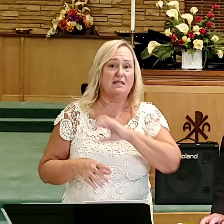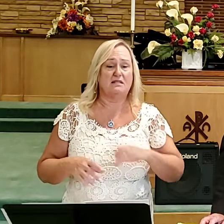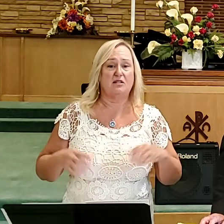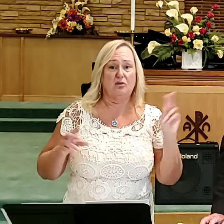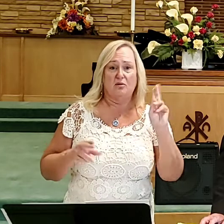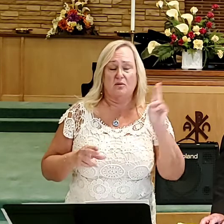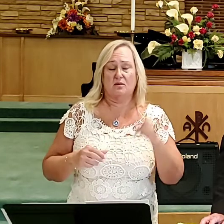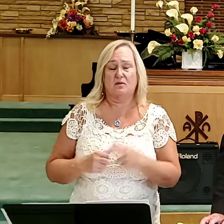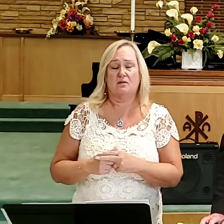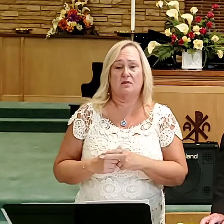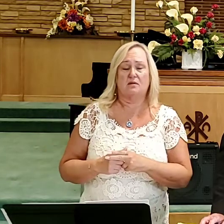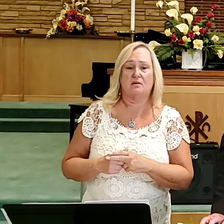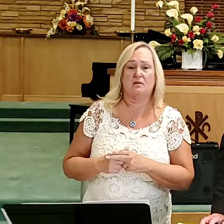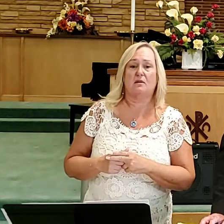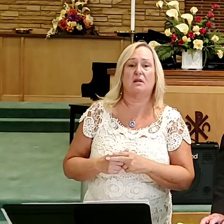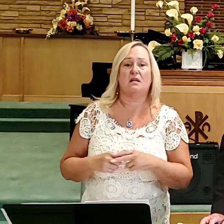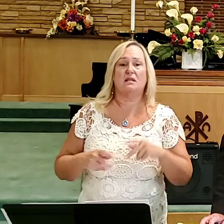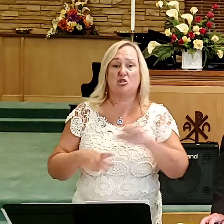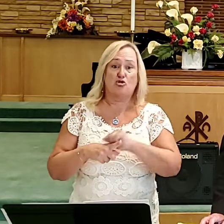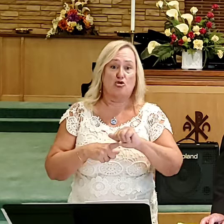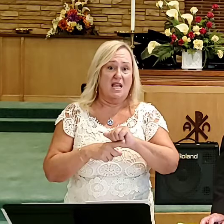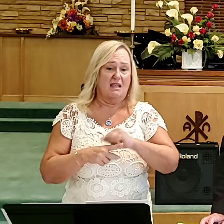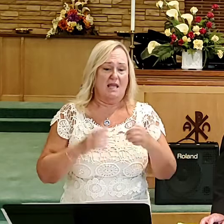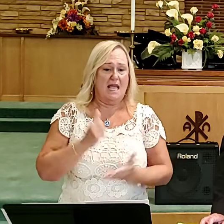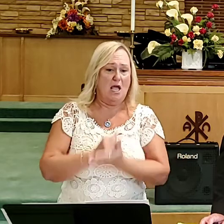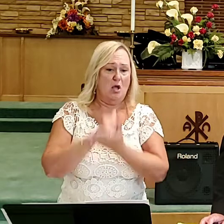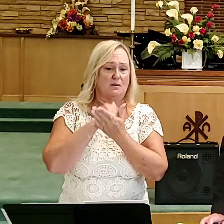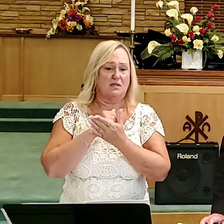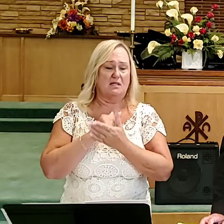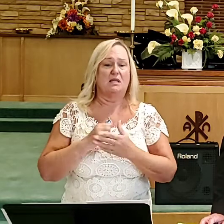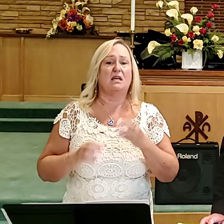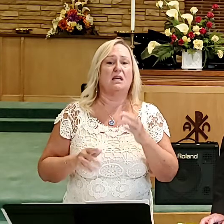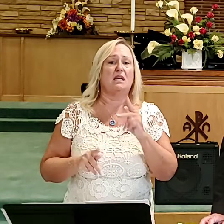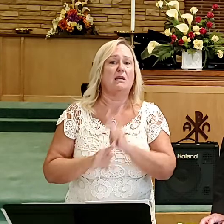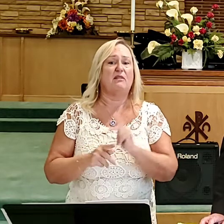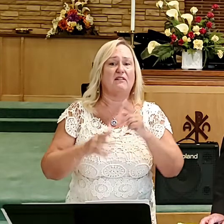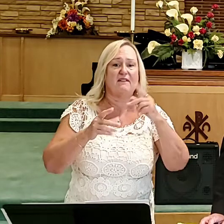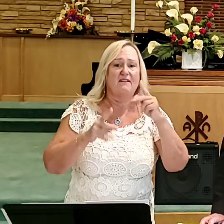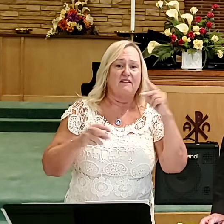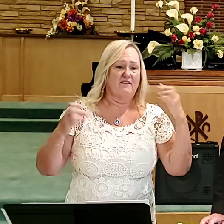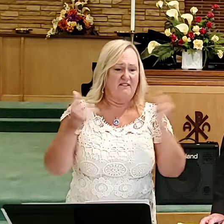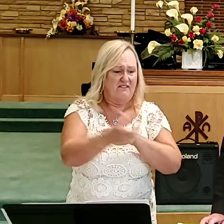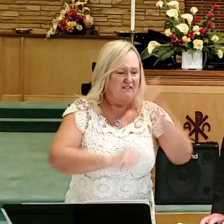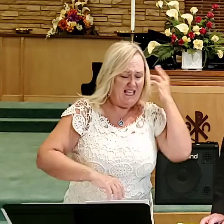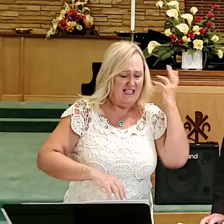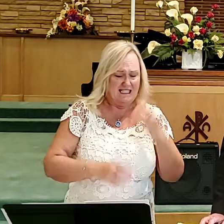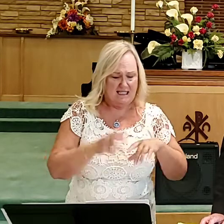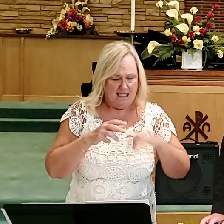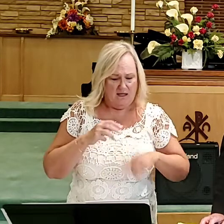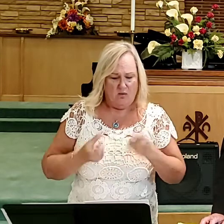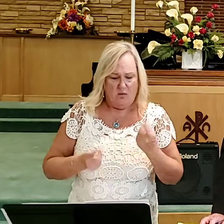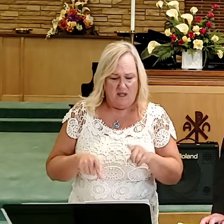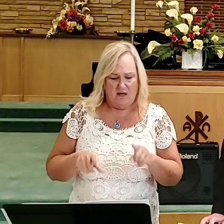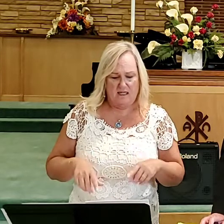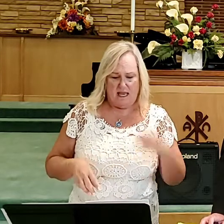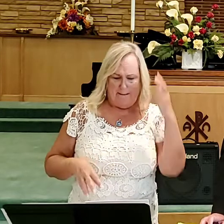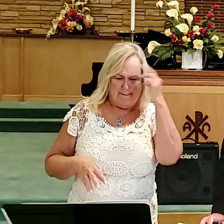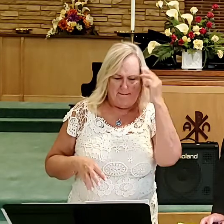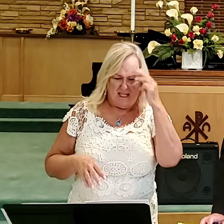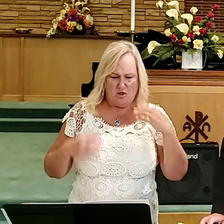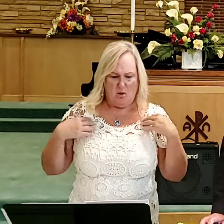uses. It is a training that helps to reduce the violence it encounters when there is a mental